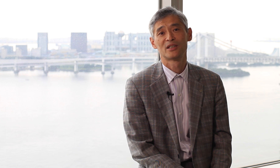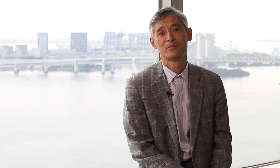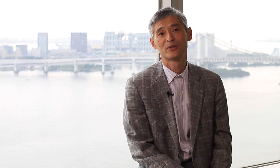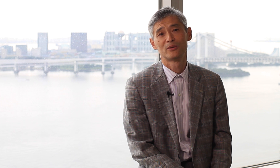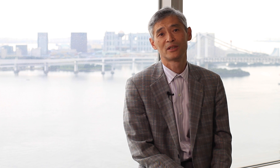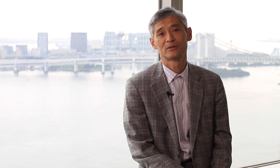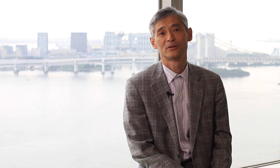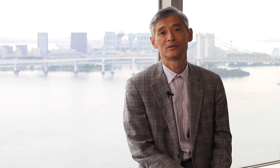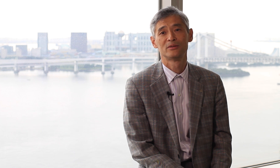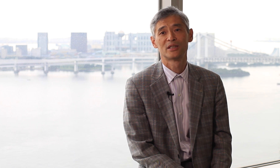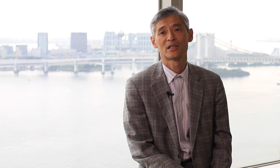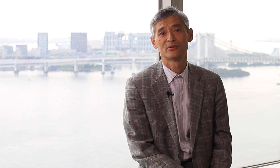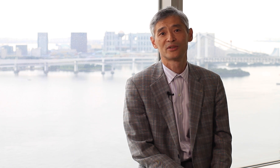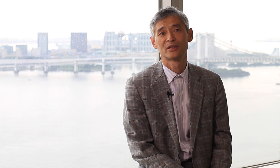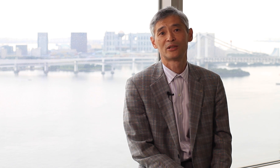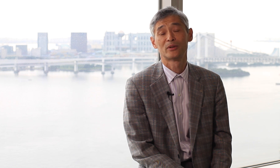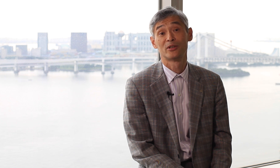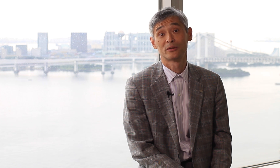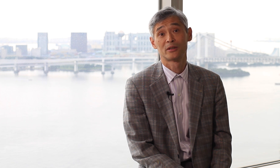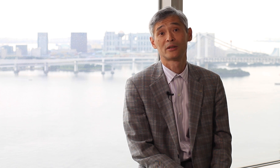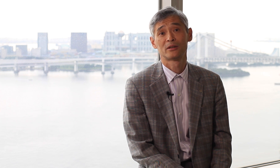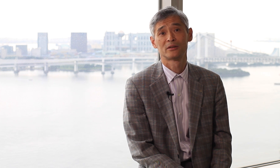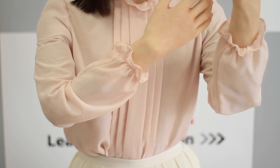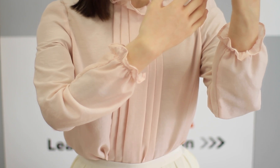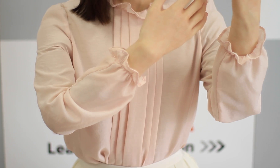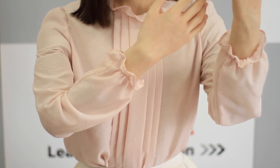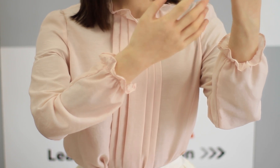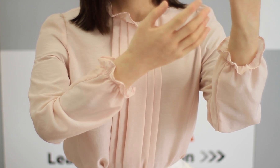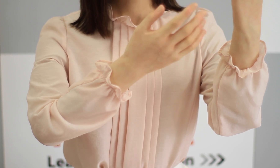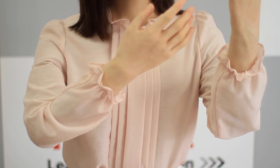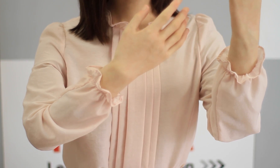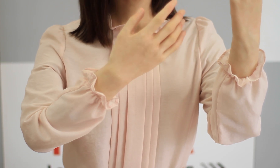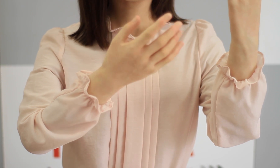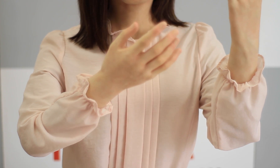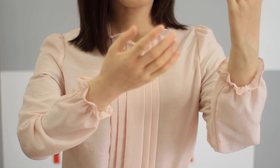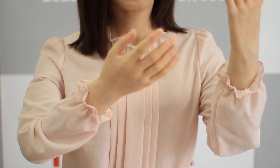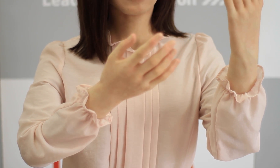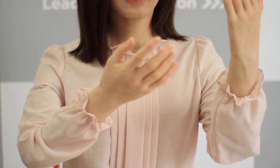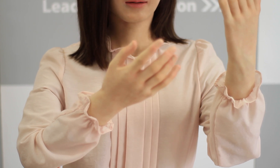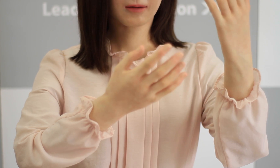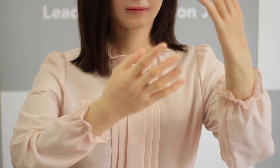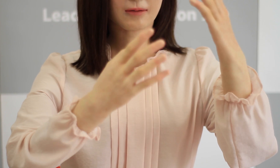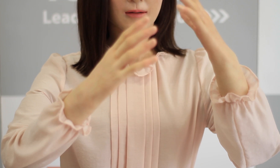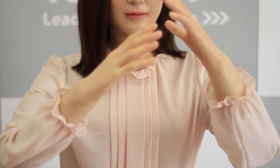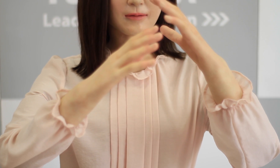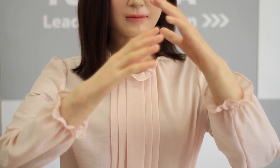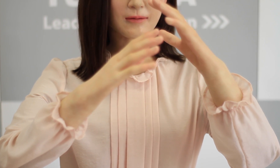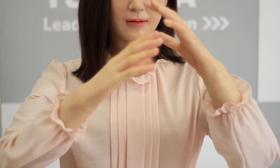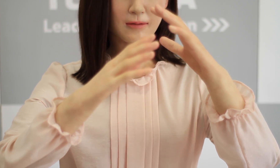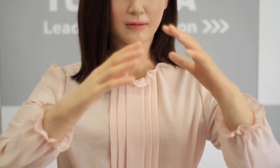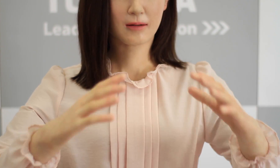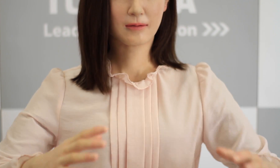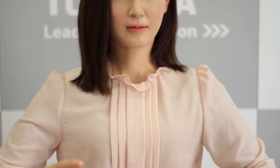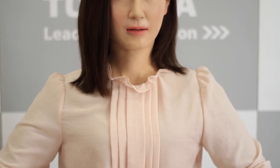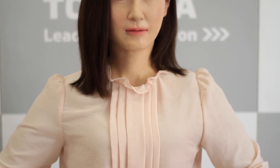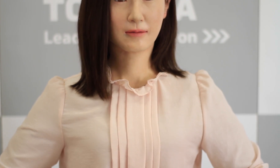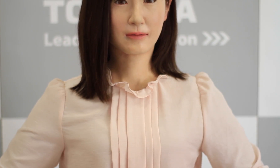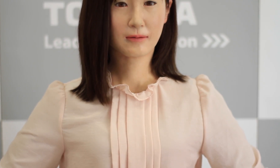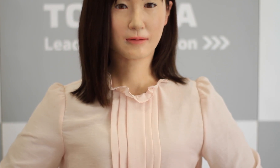be connected to the counselor or doctor. She was given the inspirational name Aiku Chihira, meaning that